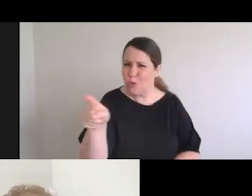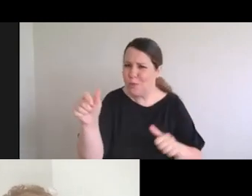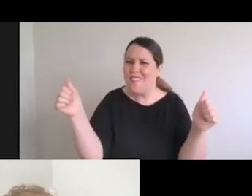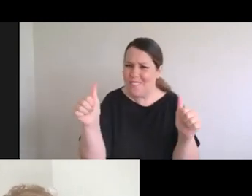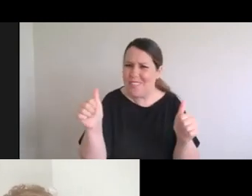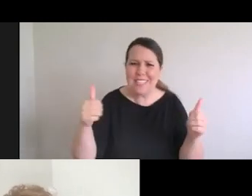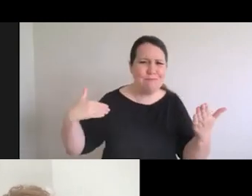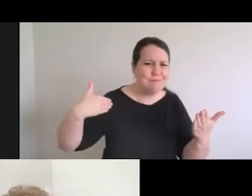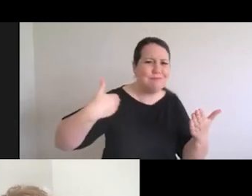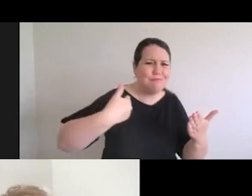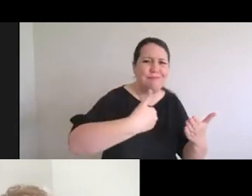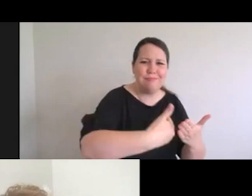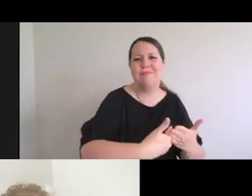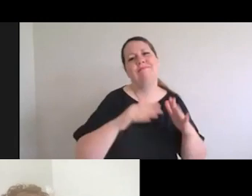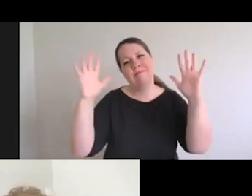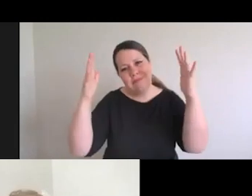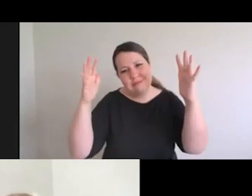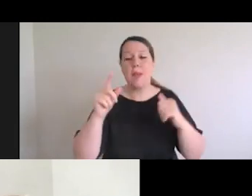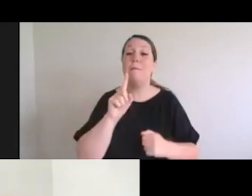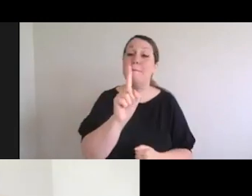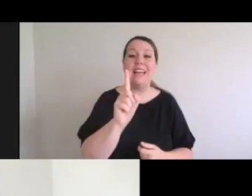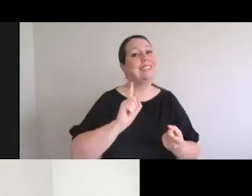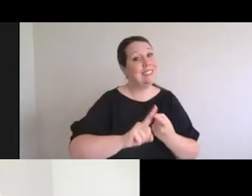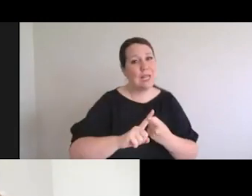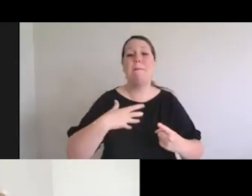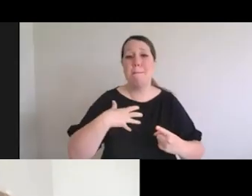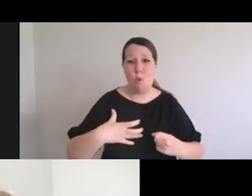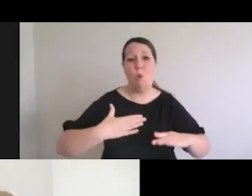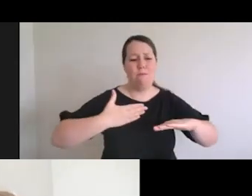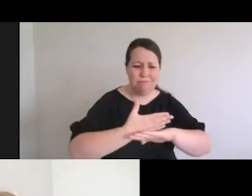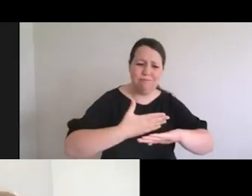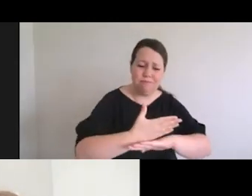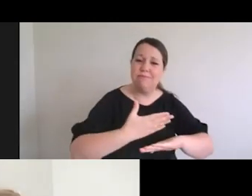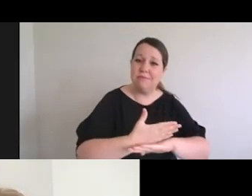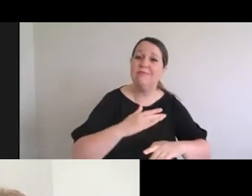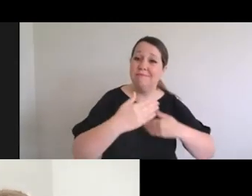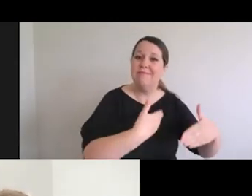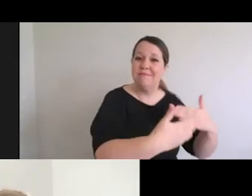everyone has said, we've still got a way to go, like